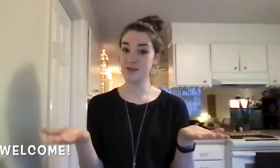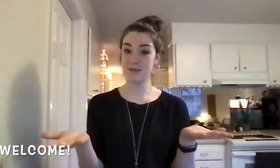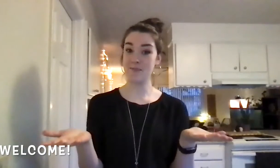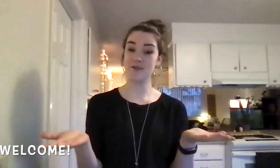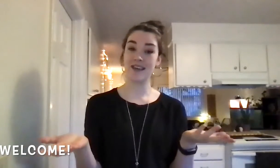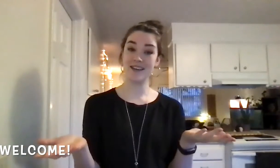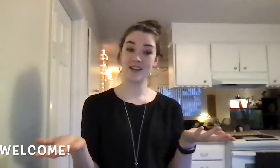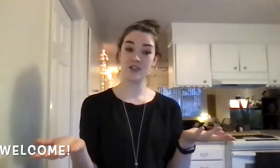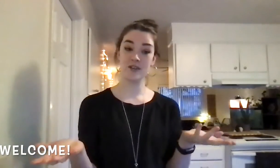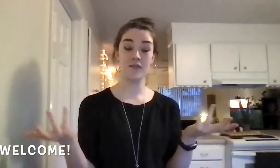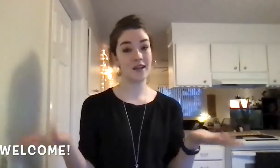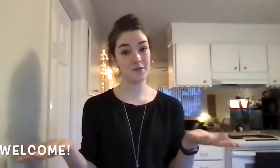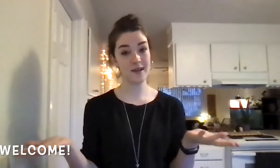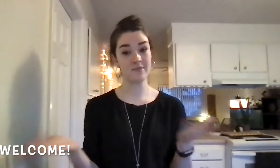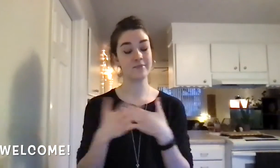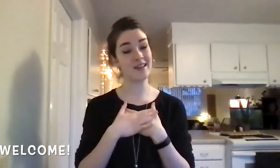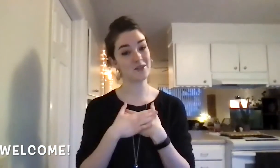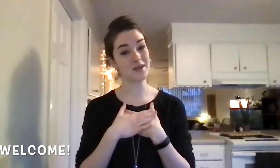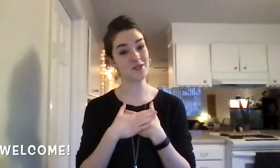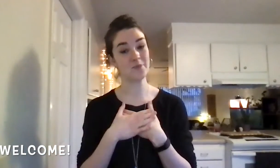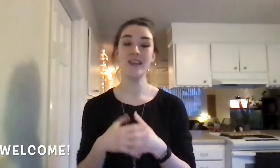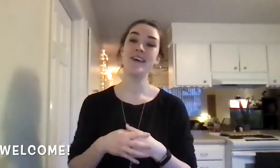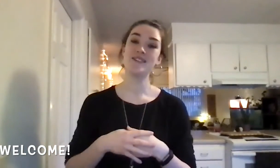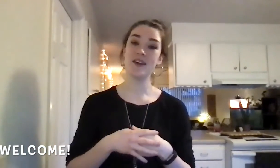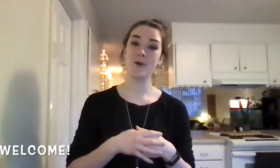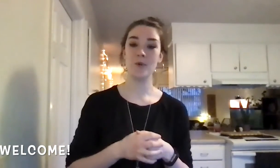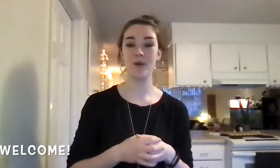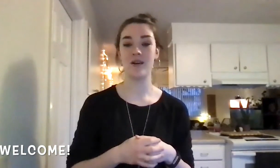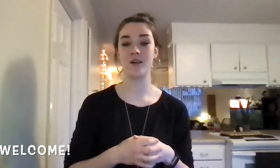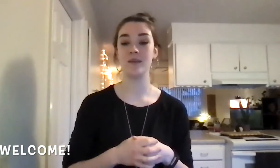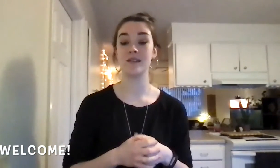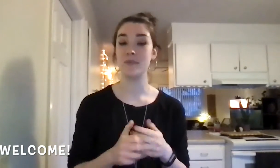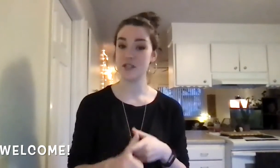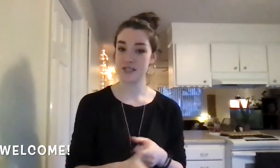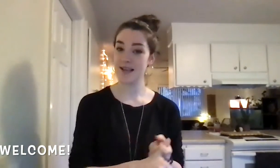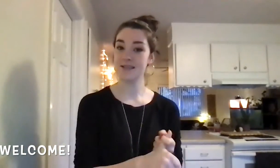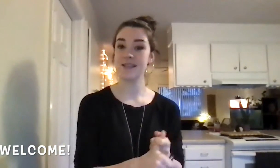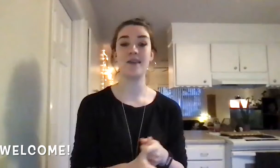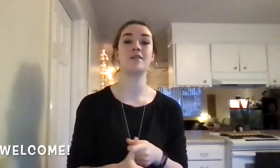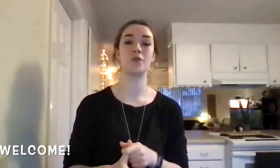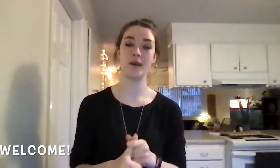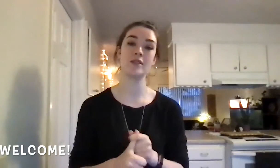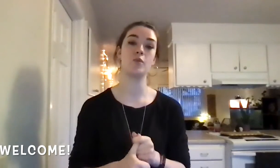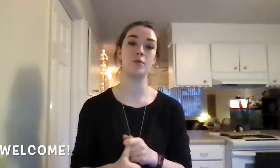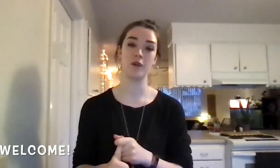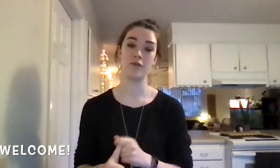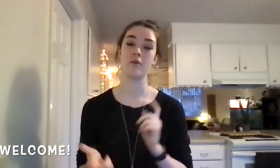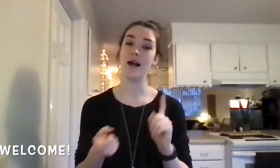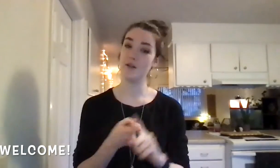some time outside in nature if you like the rain. I like the rain too. So we are going to be learning some nature signs, and as always we will go through our